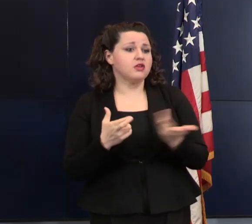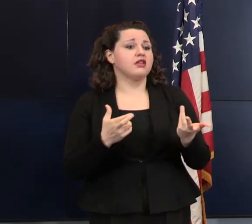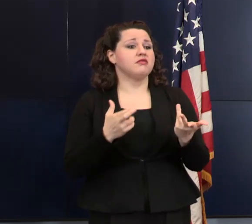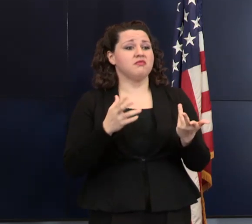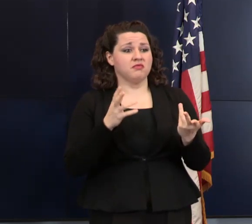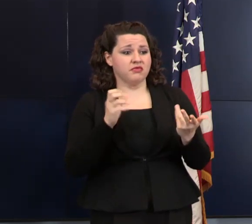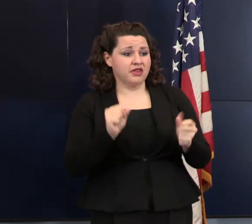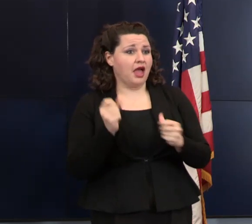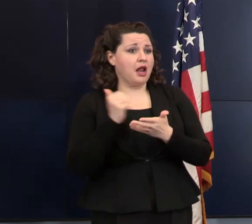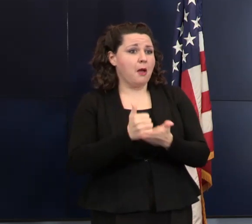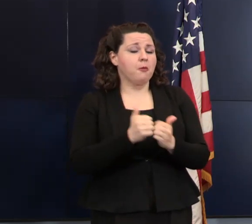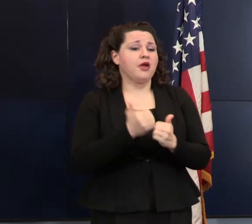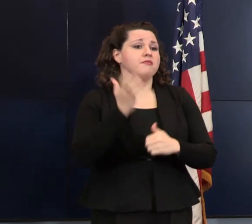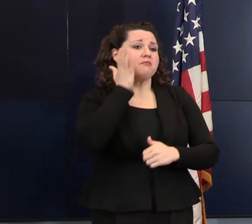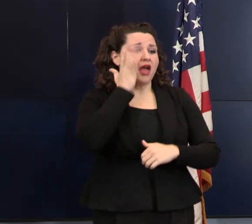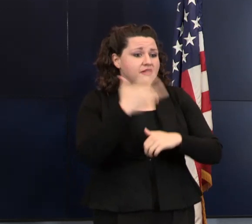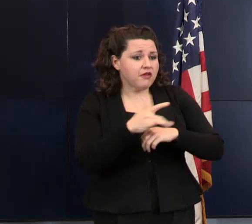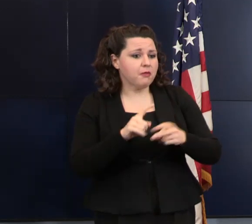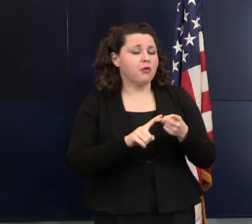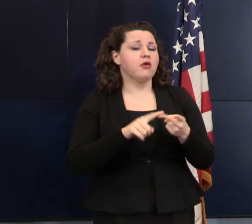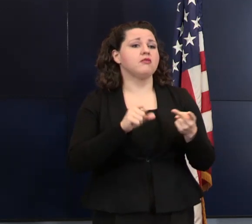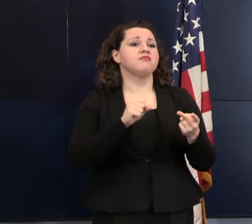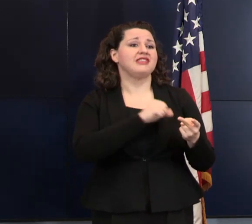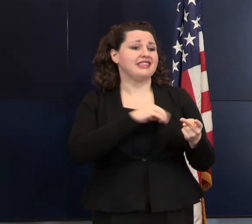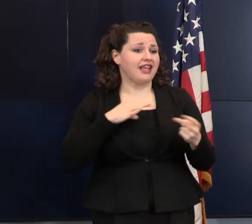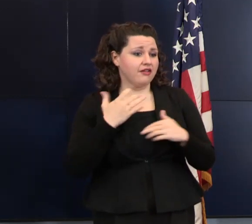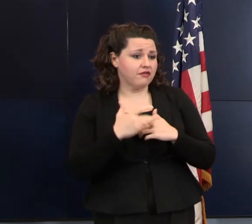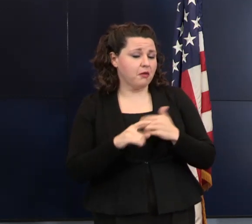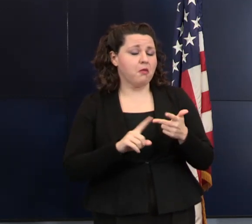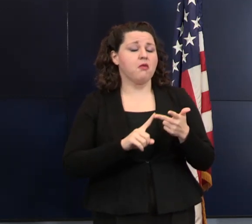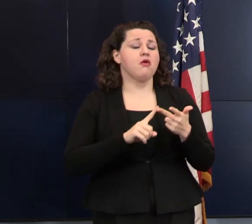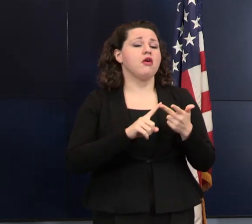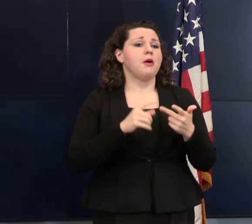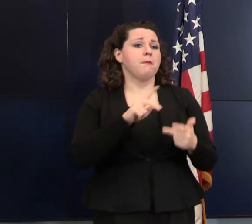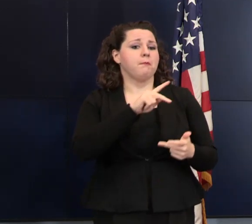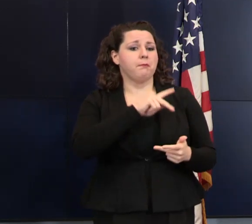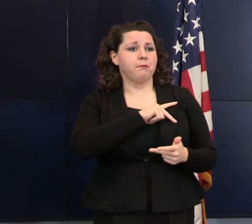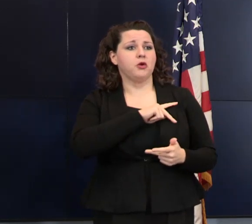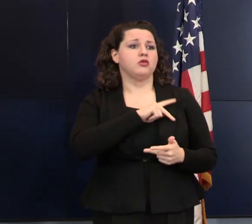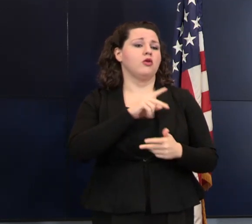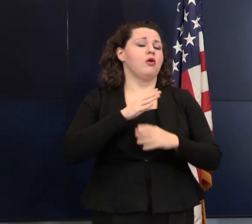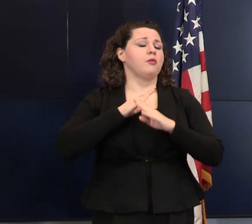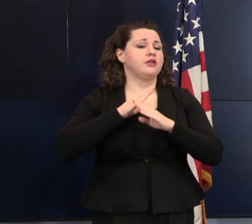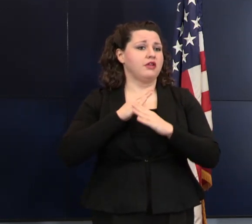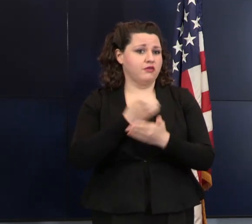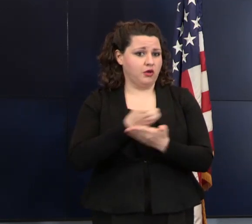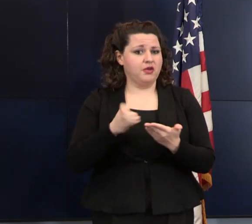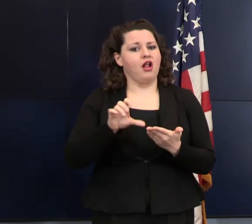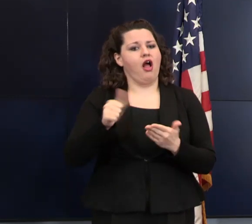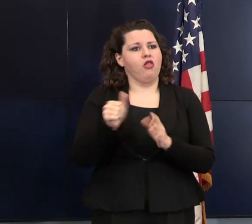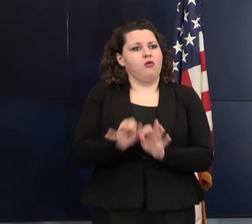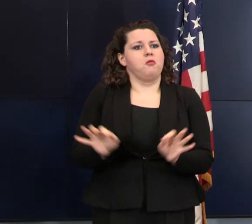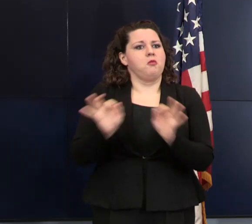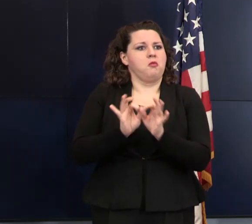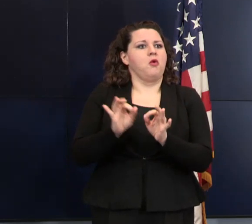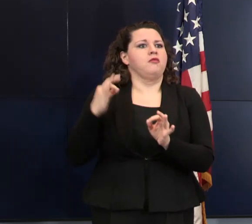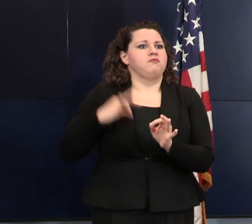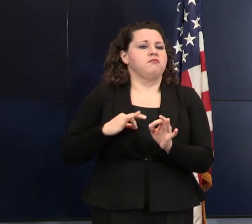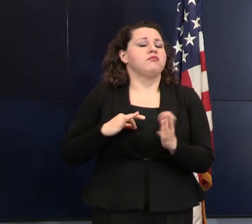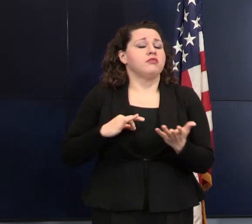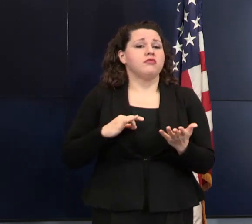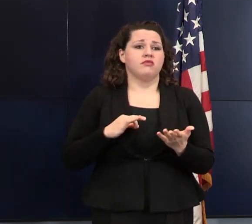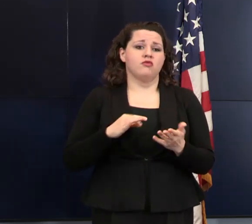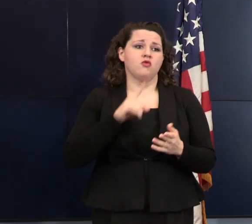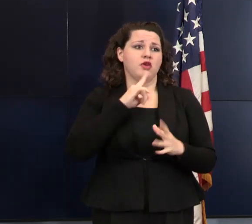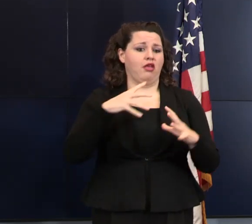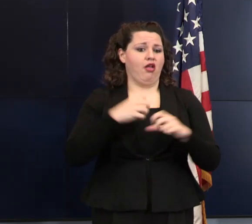beds, available staffing, personal protective equipment, and other critical healthcare assets. In short,